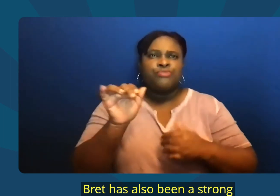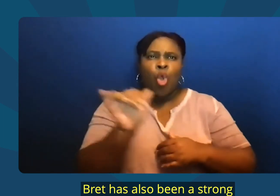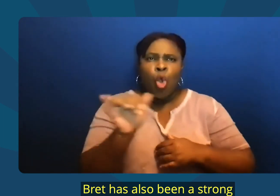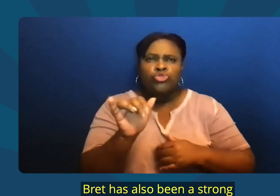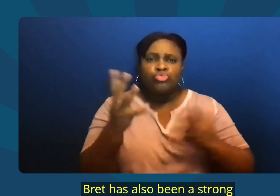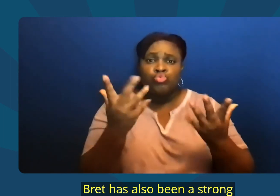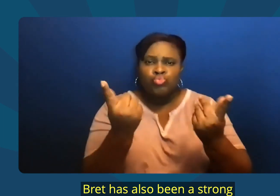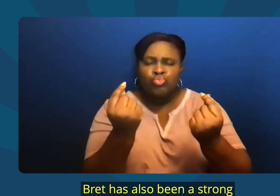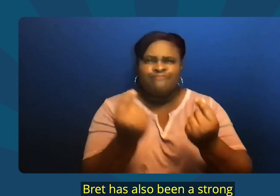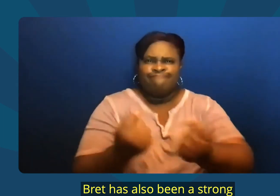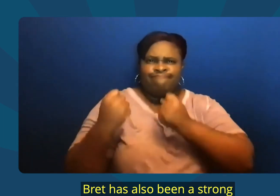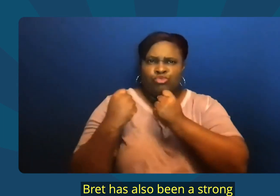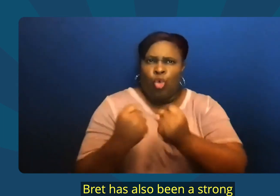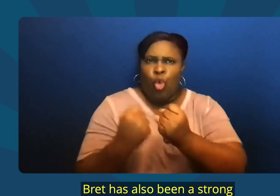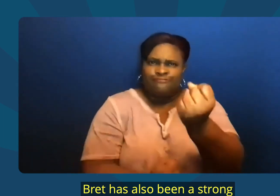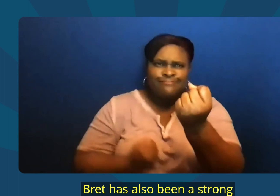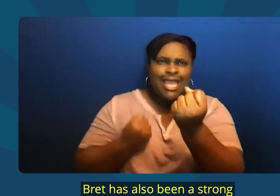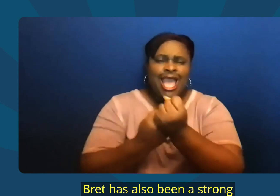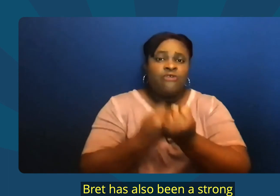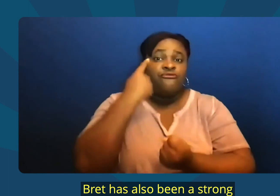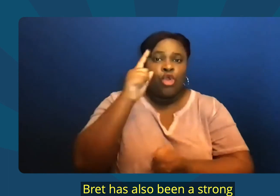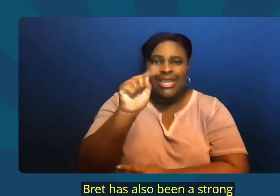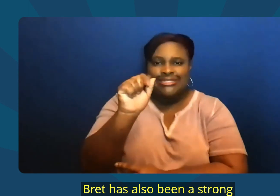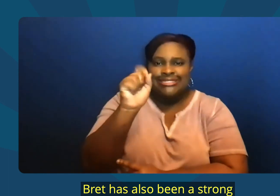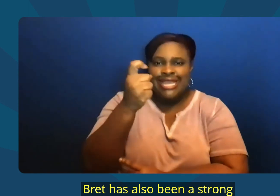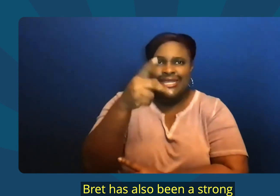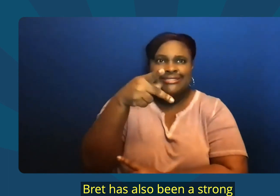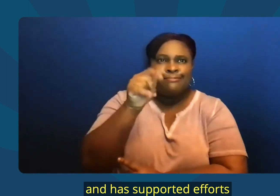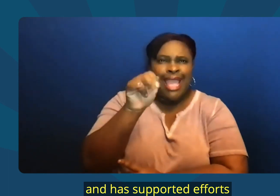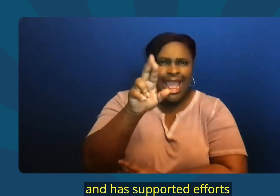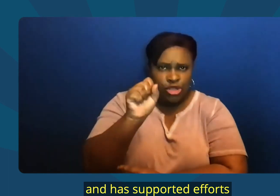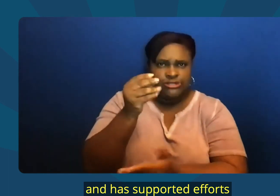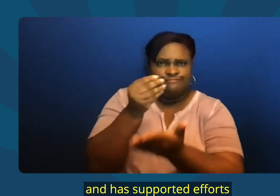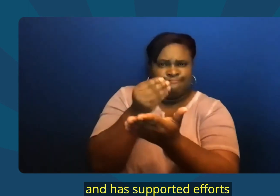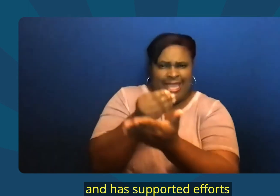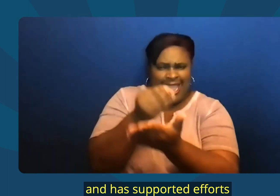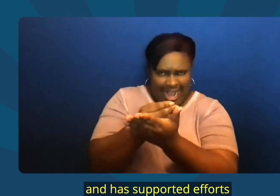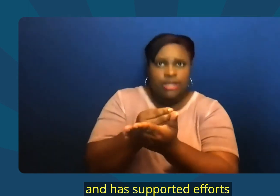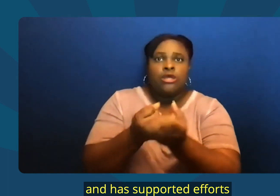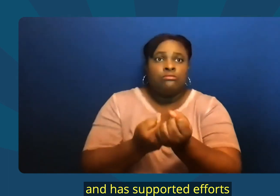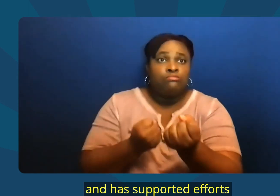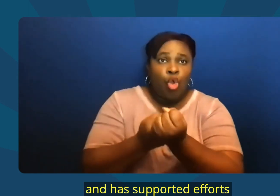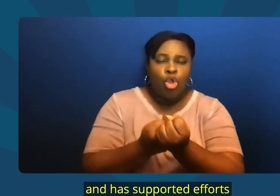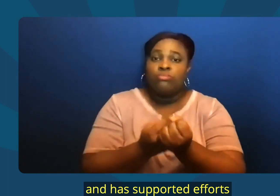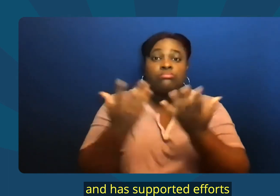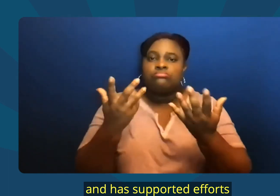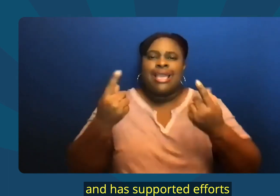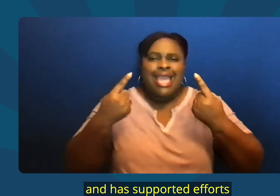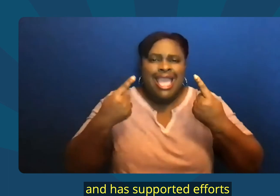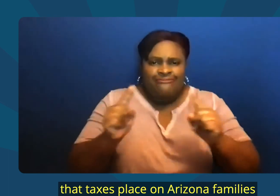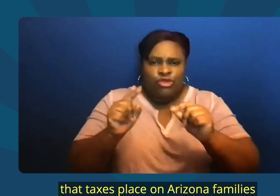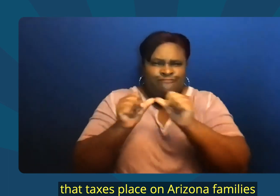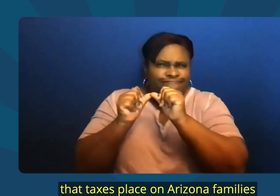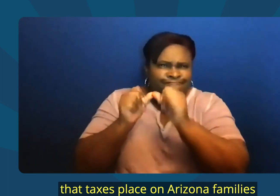Brett has also been a strong advocate for taxpayers and has supported efforts to reduce the